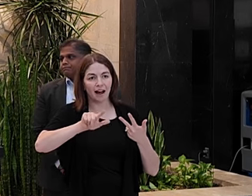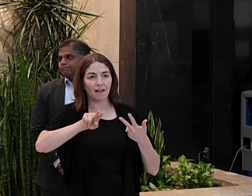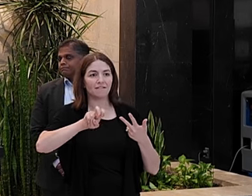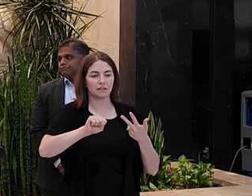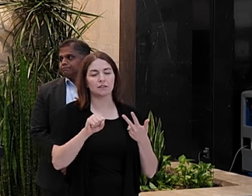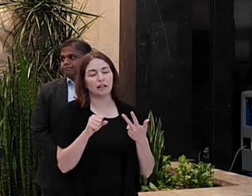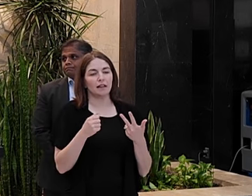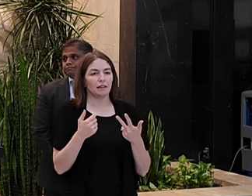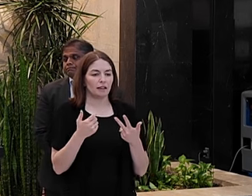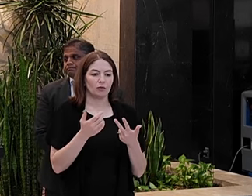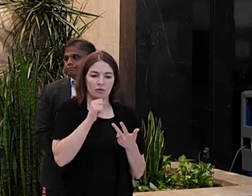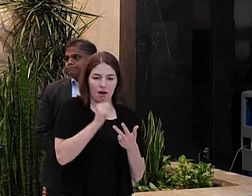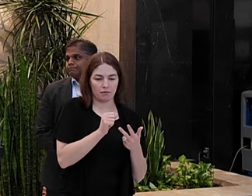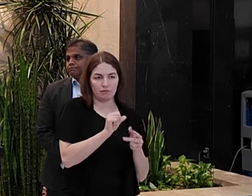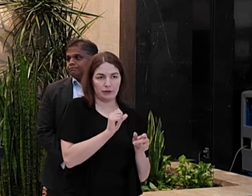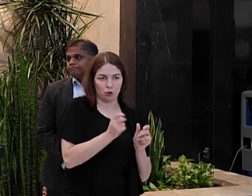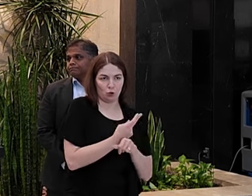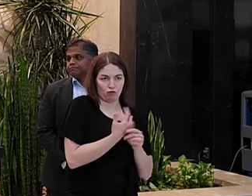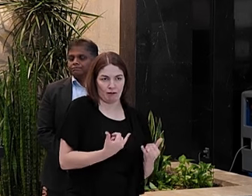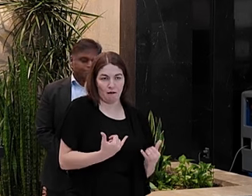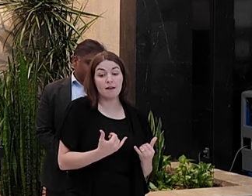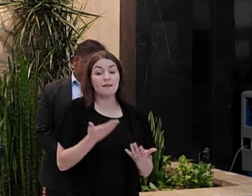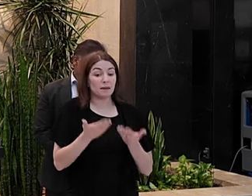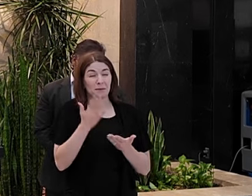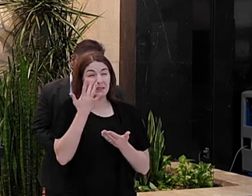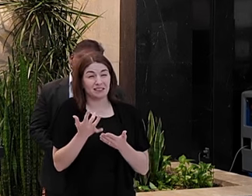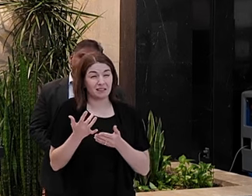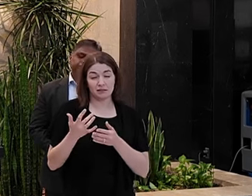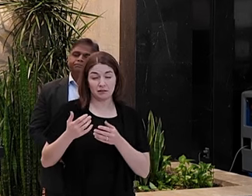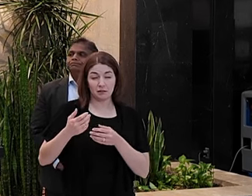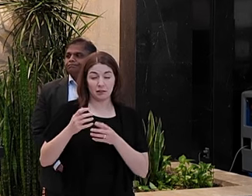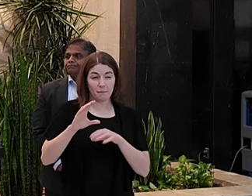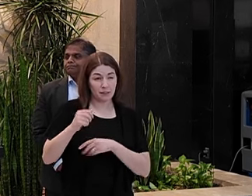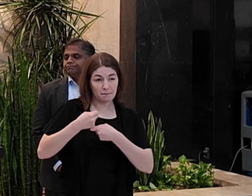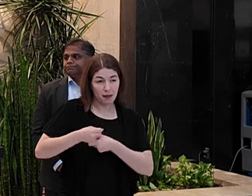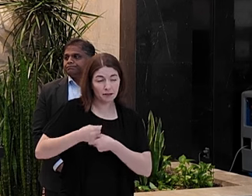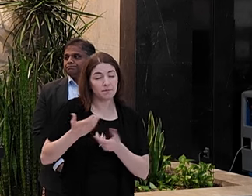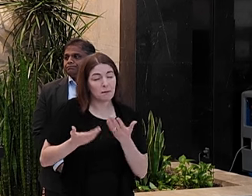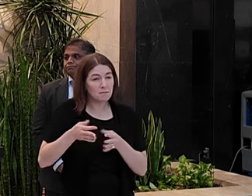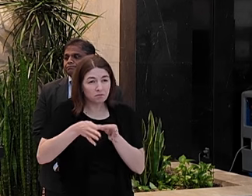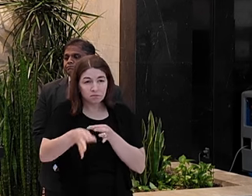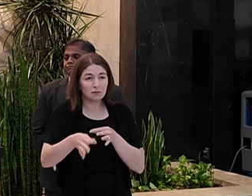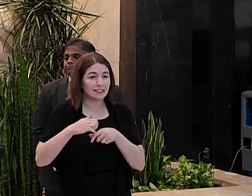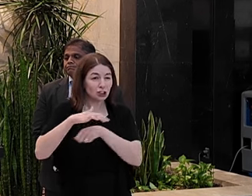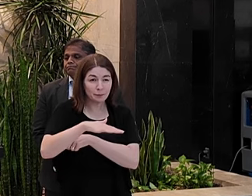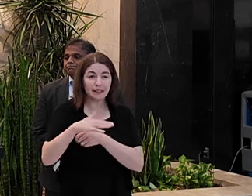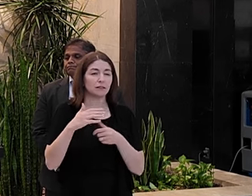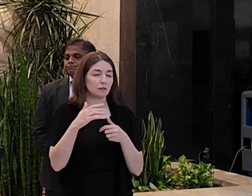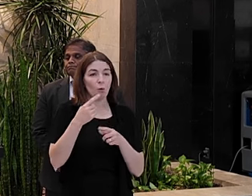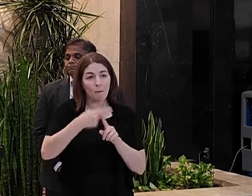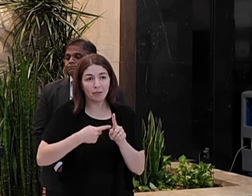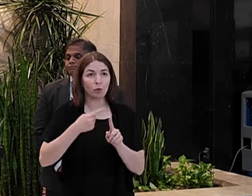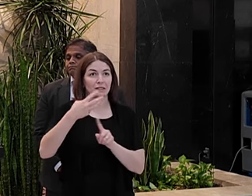that you're waiting on a part, the manufacturer has the delay in shipping, it's been 2 weeks out, 1 month out, 6 months out. But the status